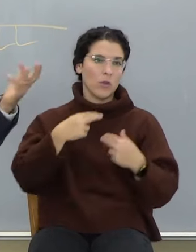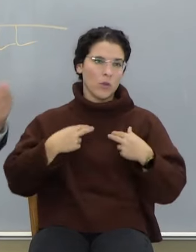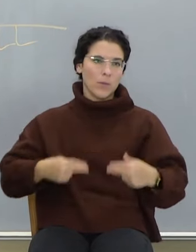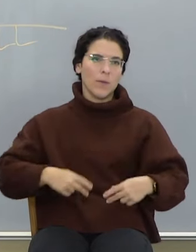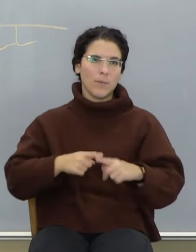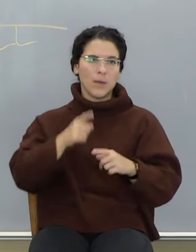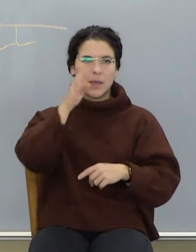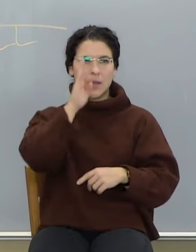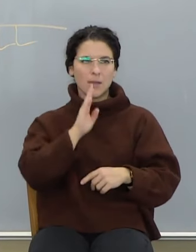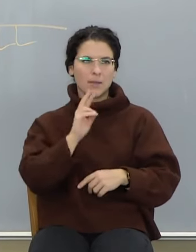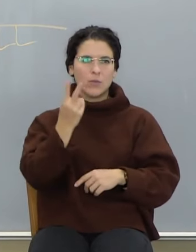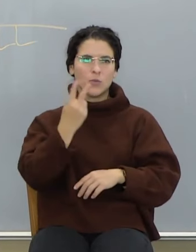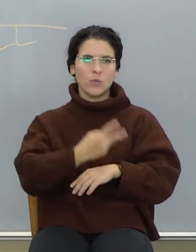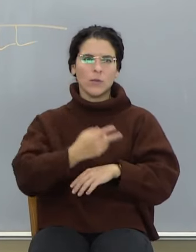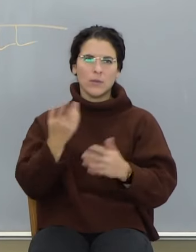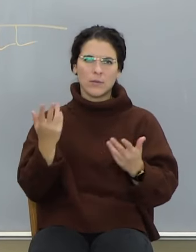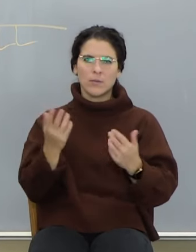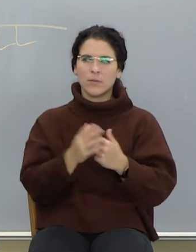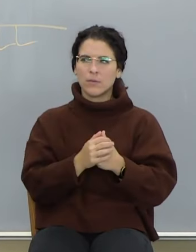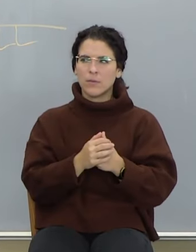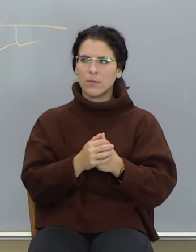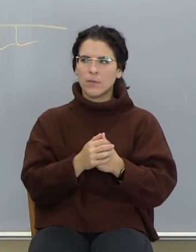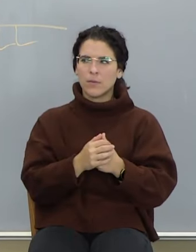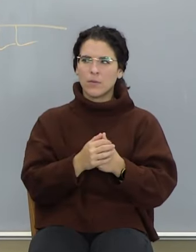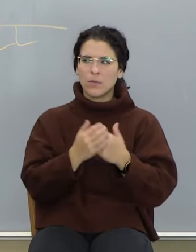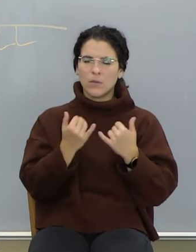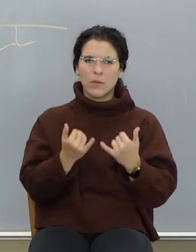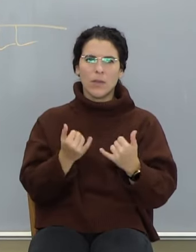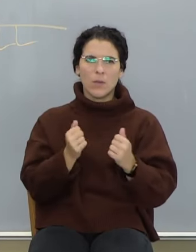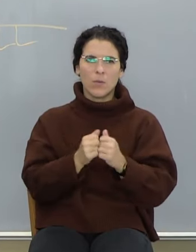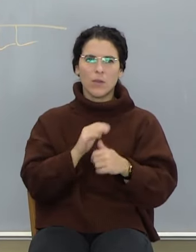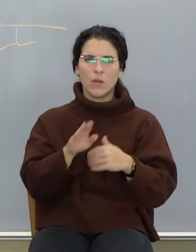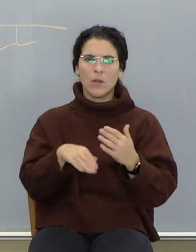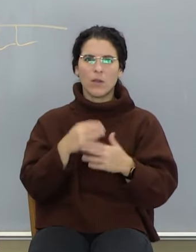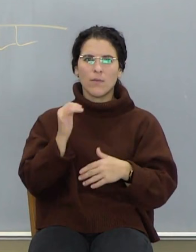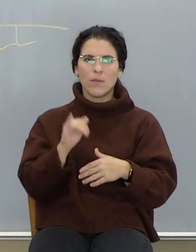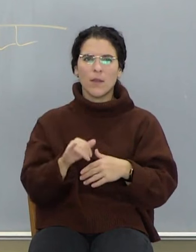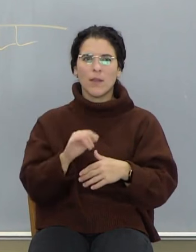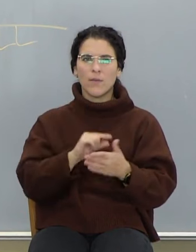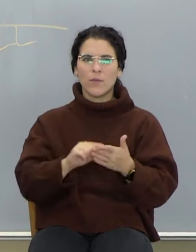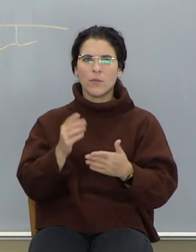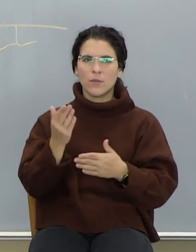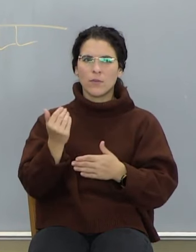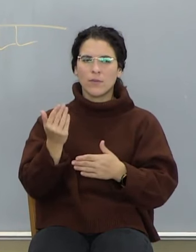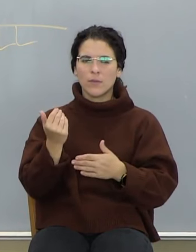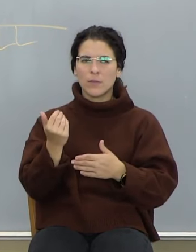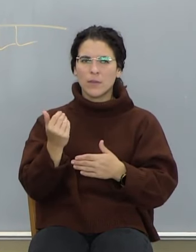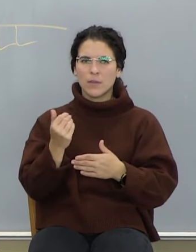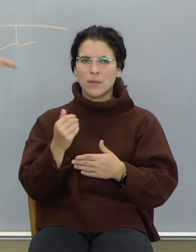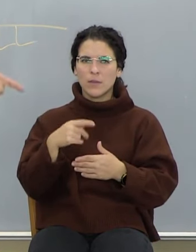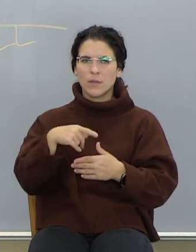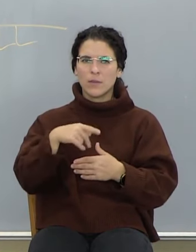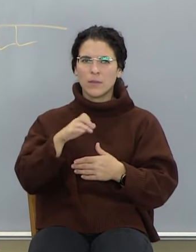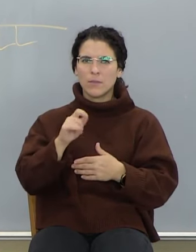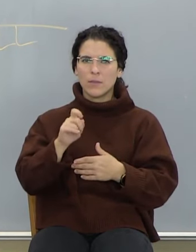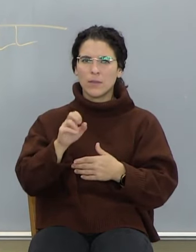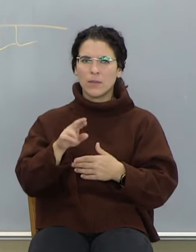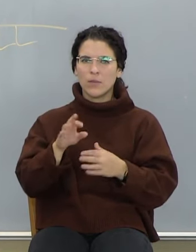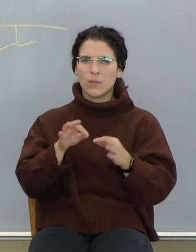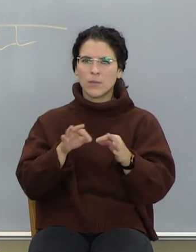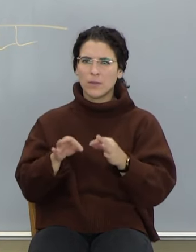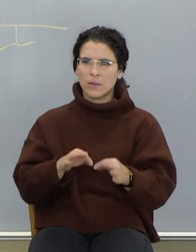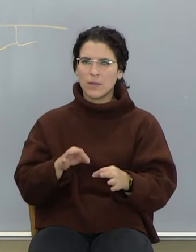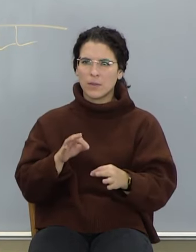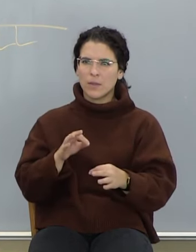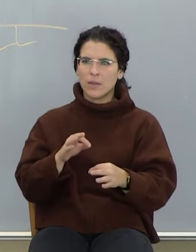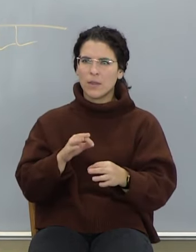like 2 days. What's that? So now, in light of all that, verse 15, this is Peter's explanation, and account that the